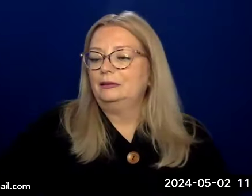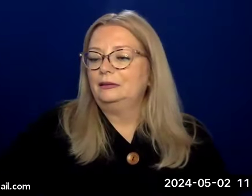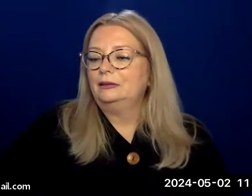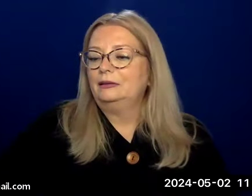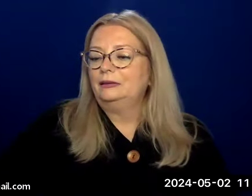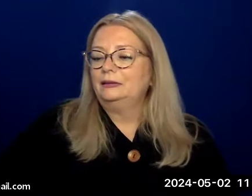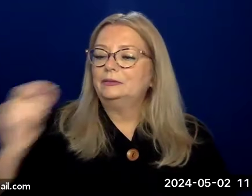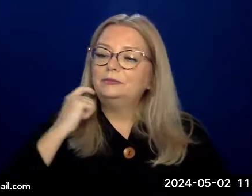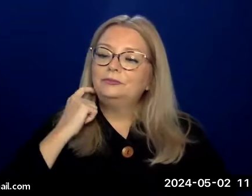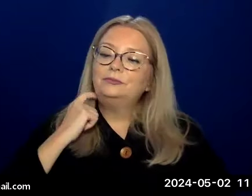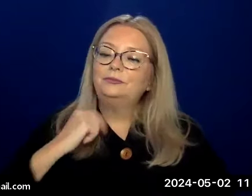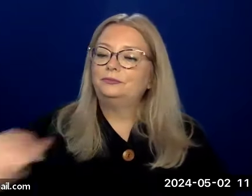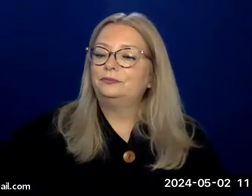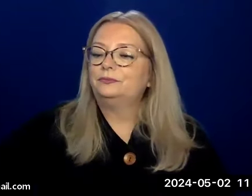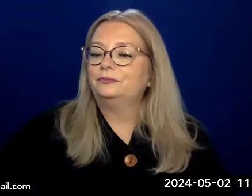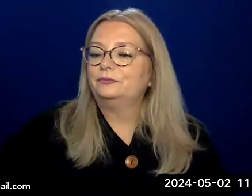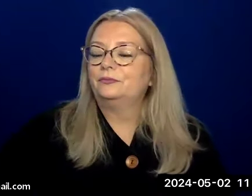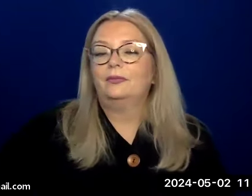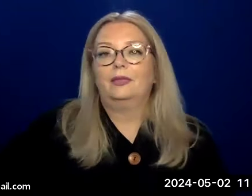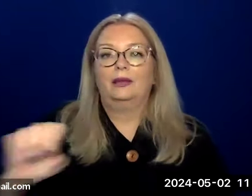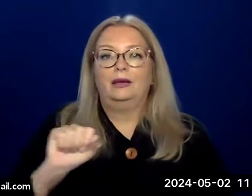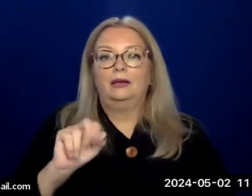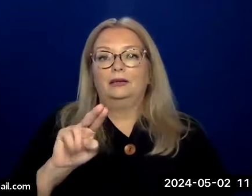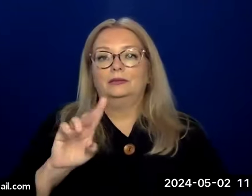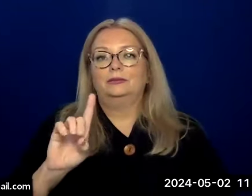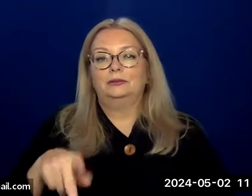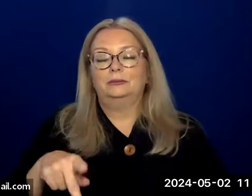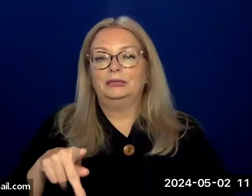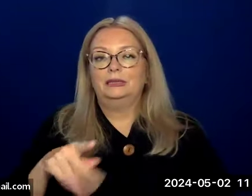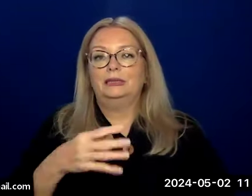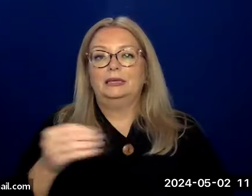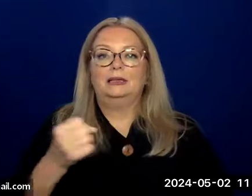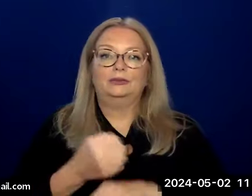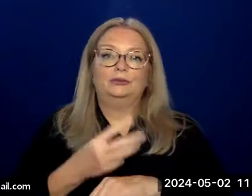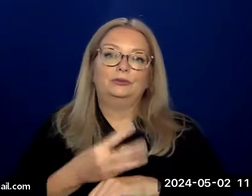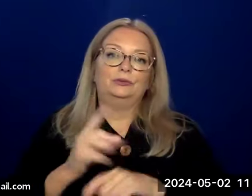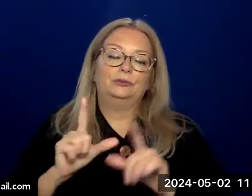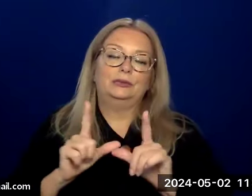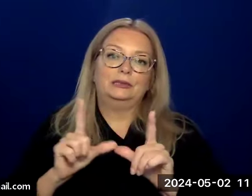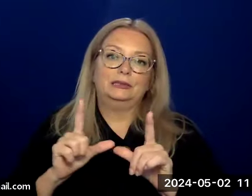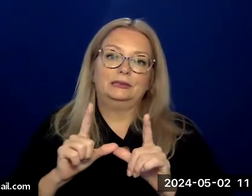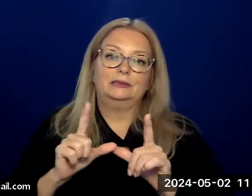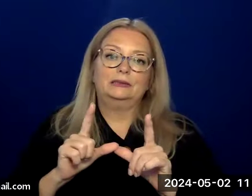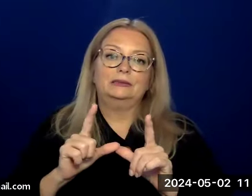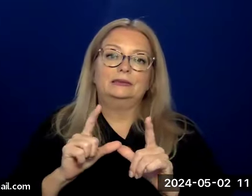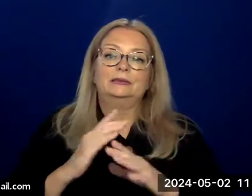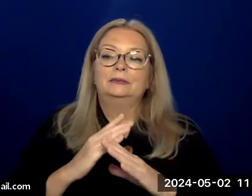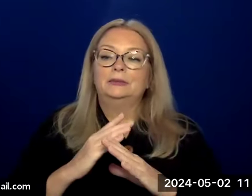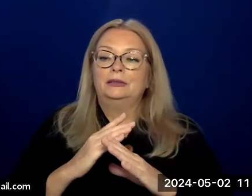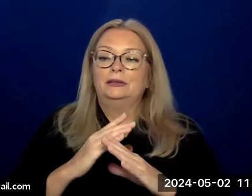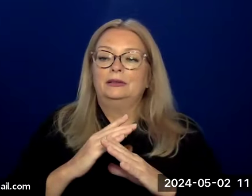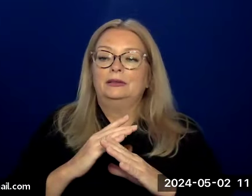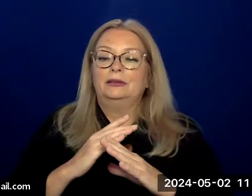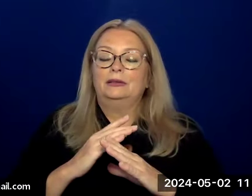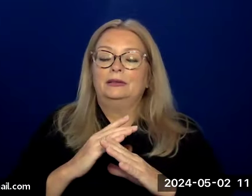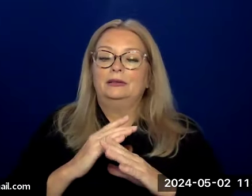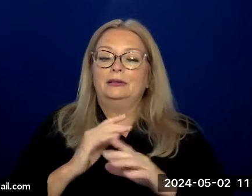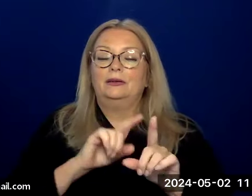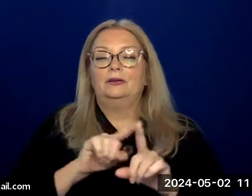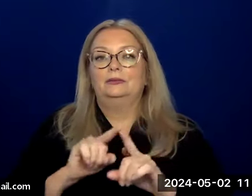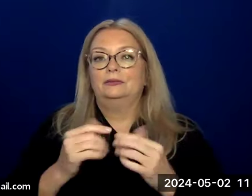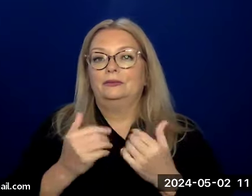credentialing, having a SUDP and also a social work license, a barrier would be to also have,